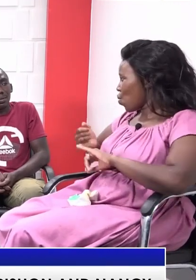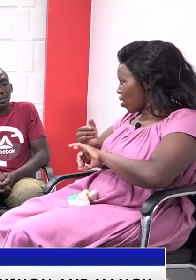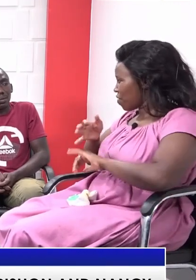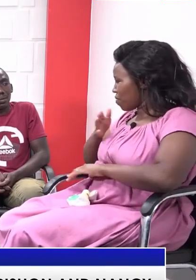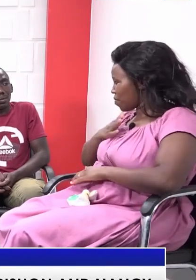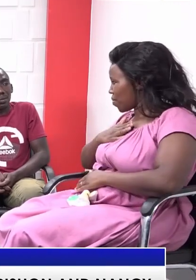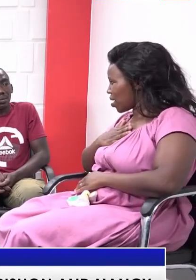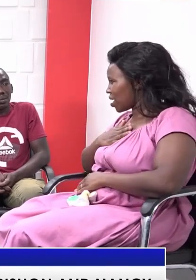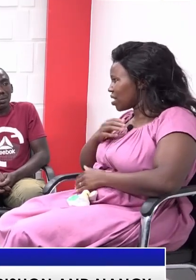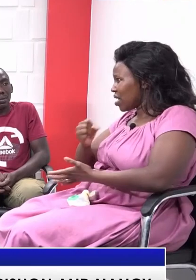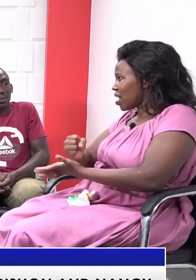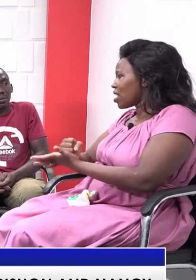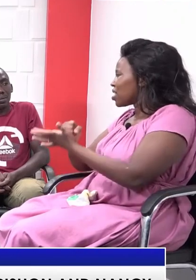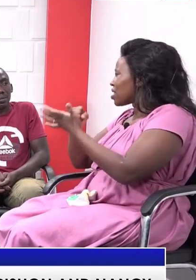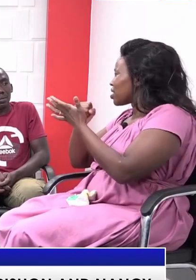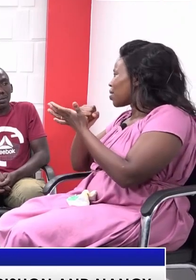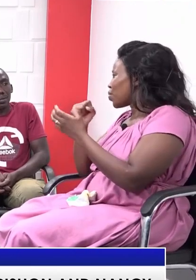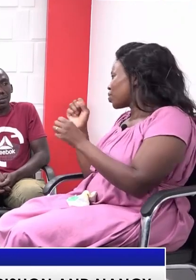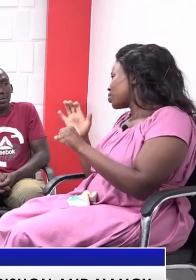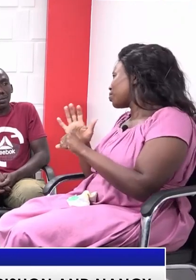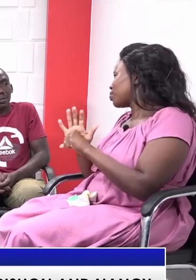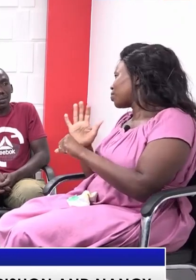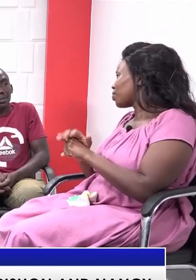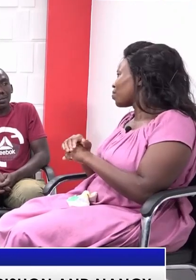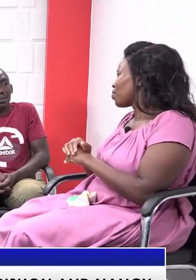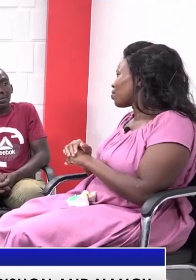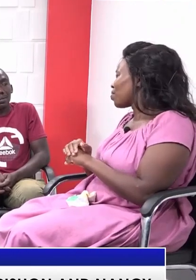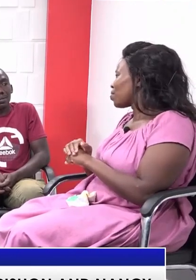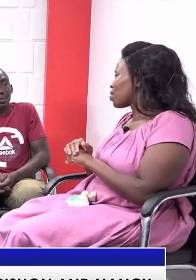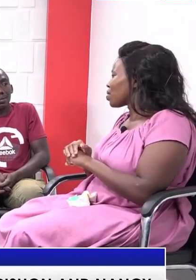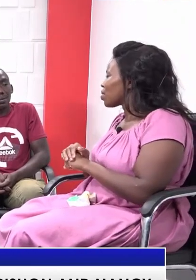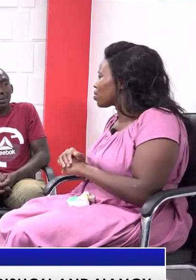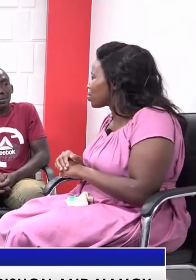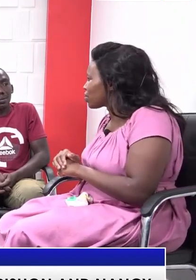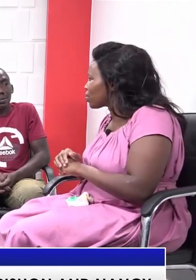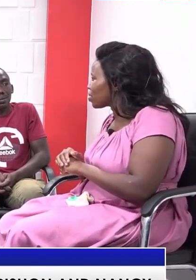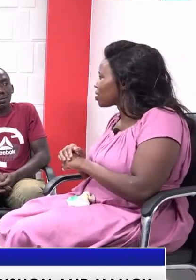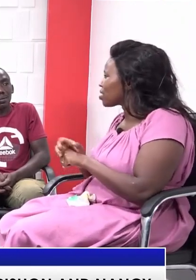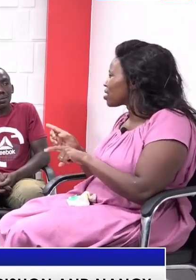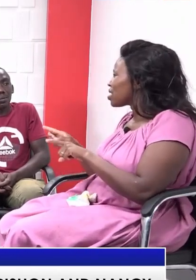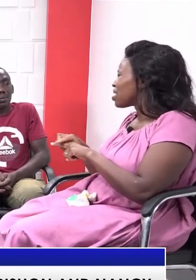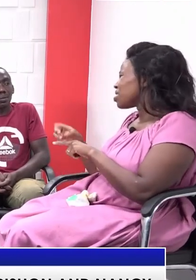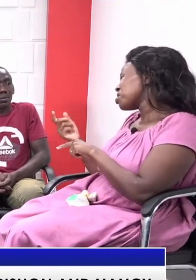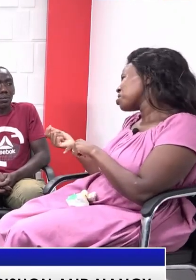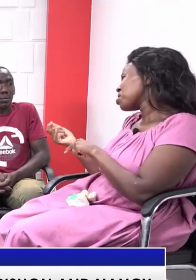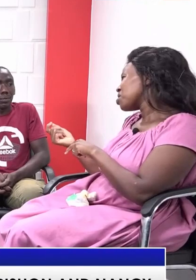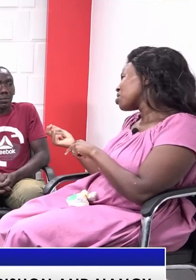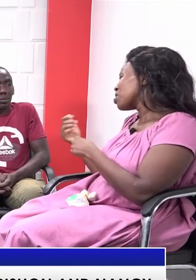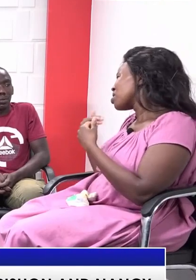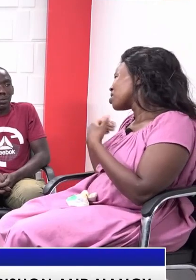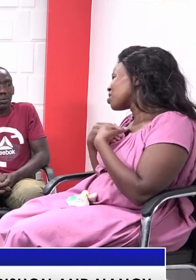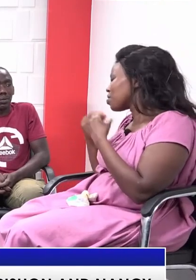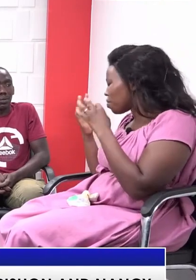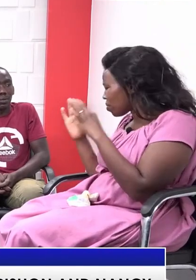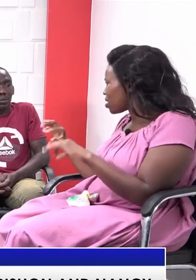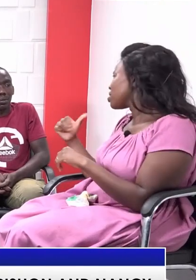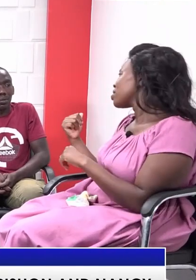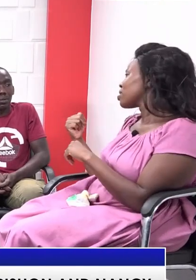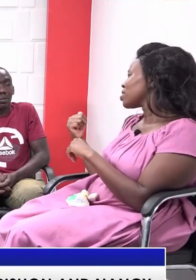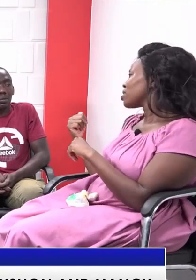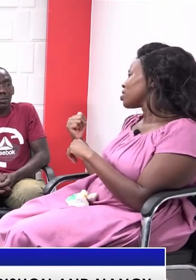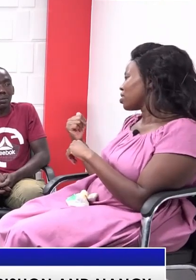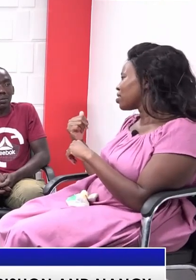Kwani Hani how many ni nyumba ngapi naweza kaa? Si ni moja tu. Ninaendesha gari si ni moja tu. Yes. What does that mean? Mali ni